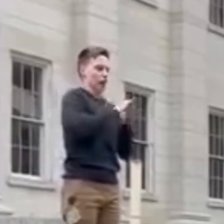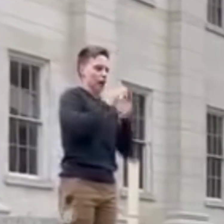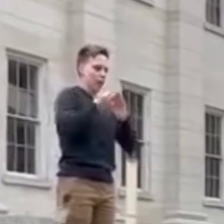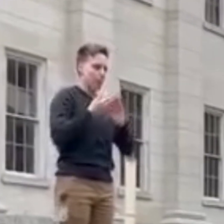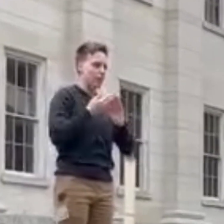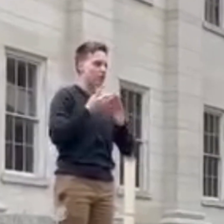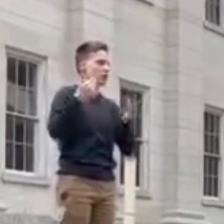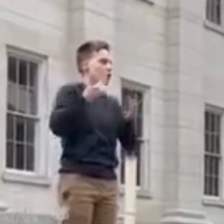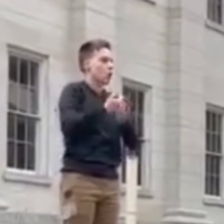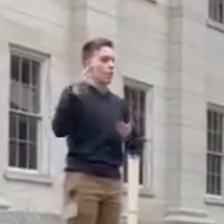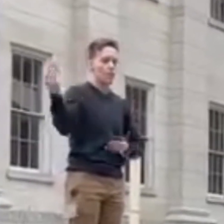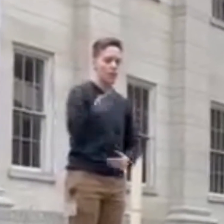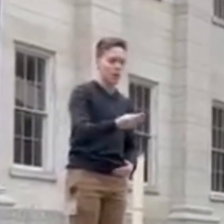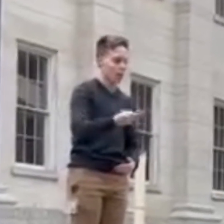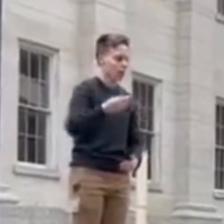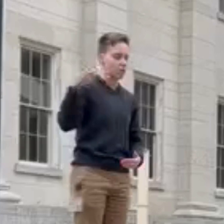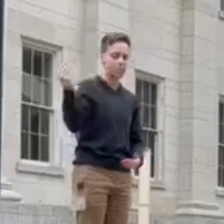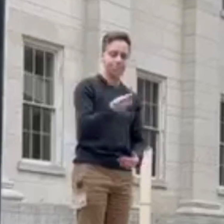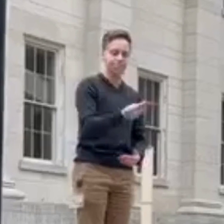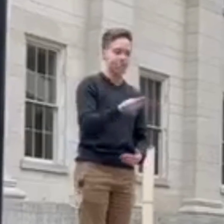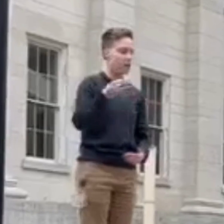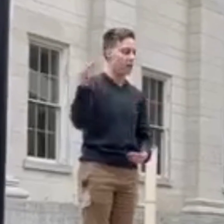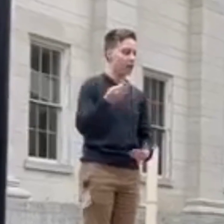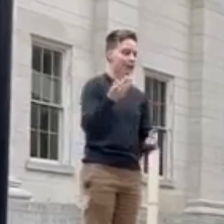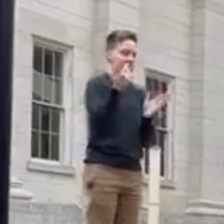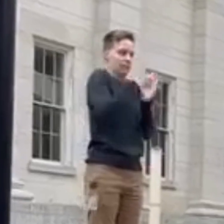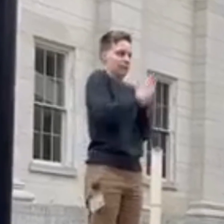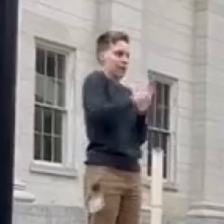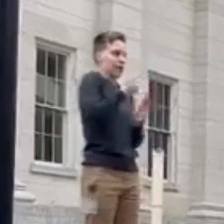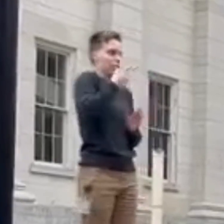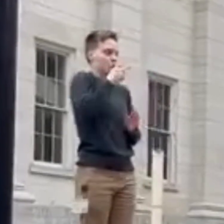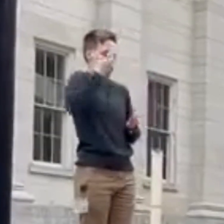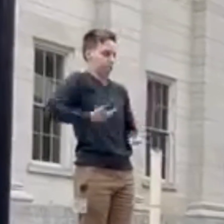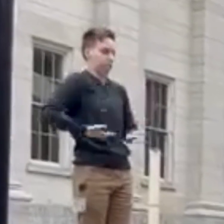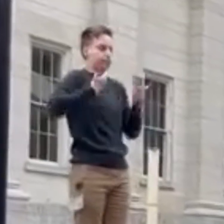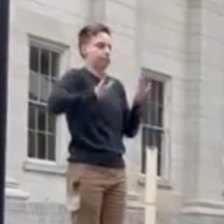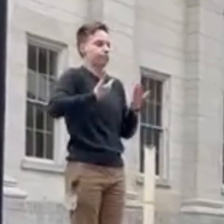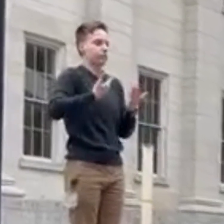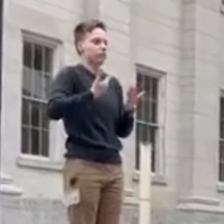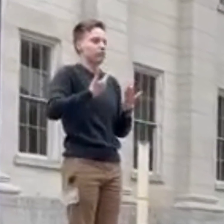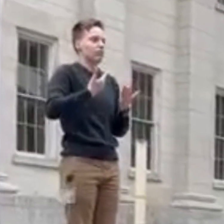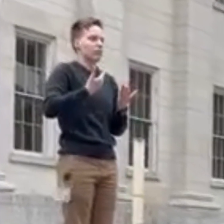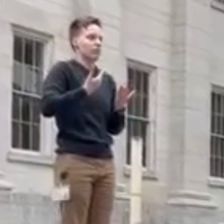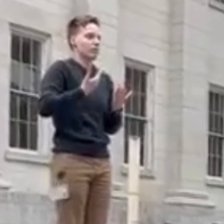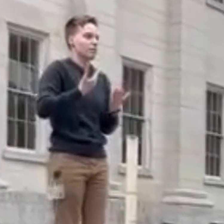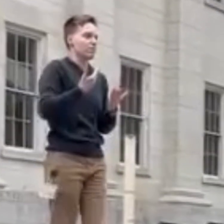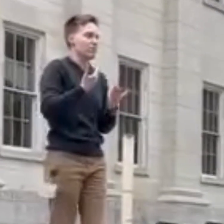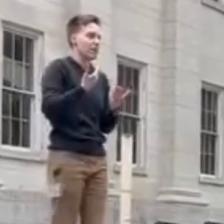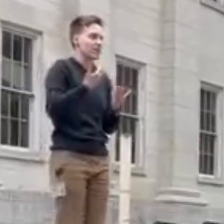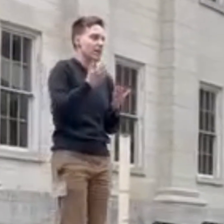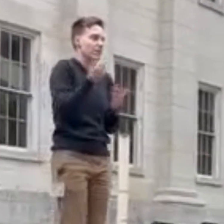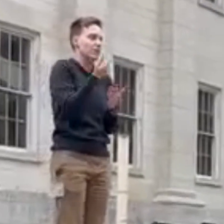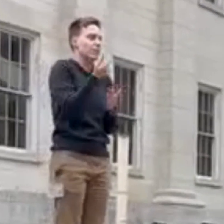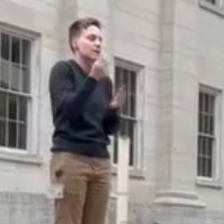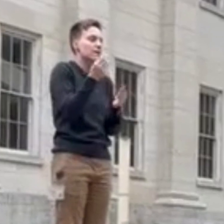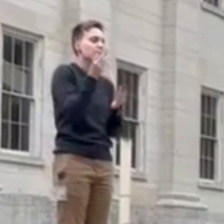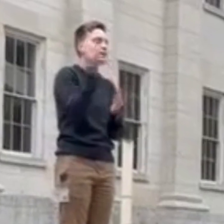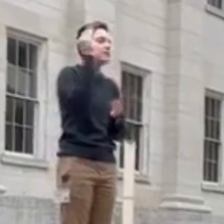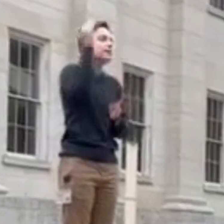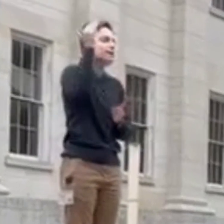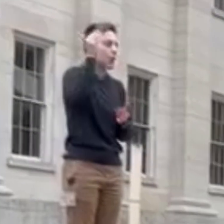new bill that gets introduced to attack who we are, to attack any mention of us